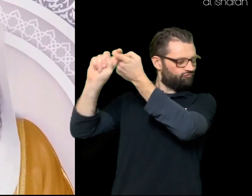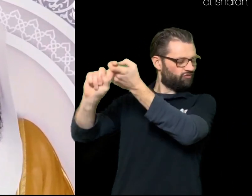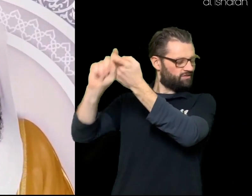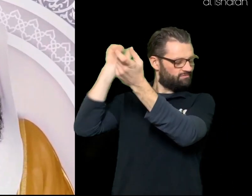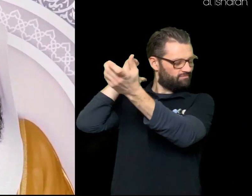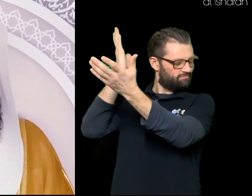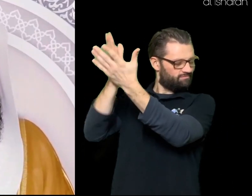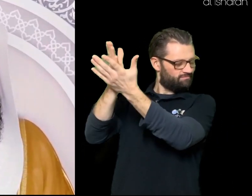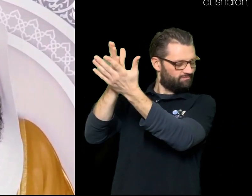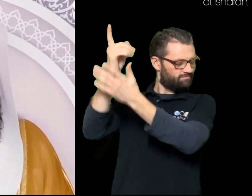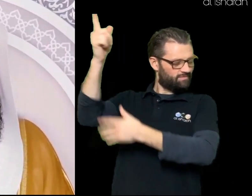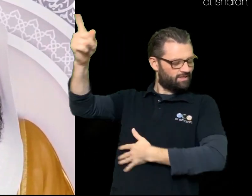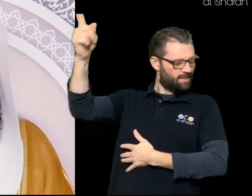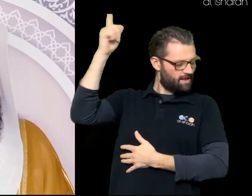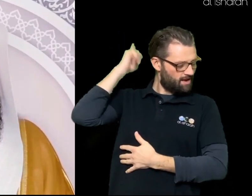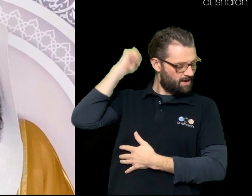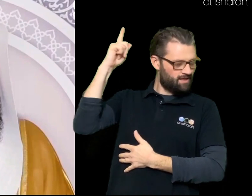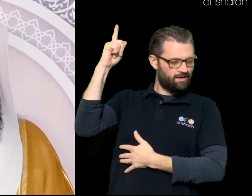us